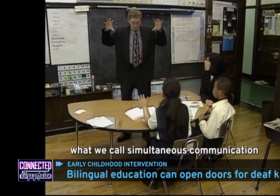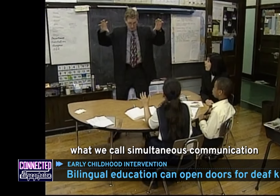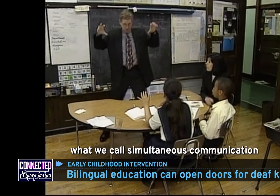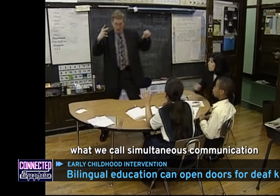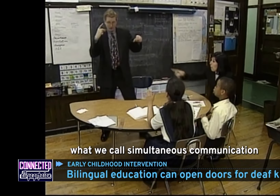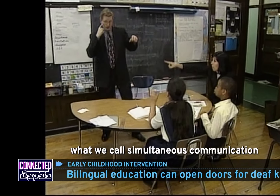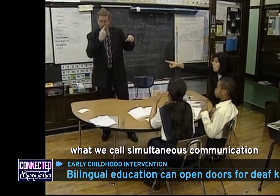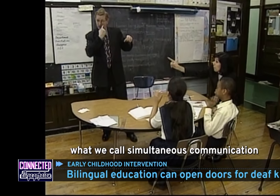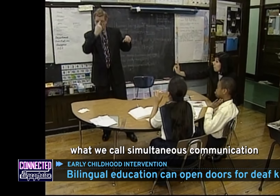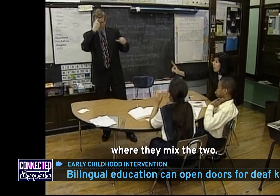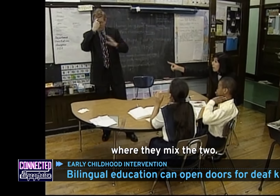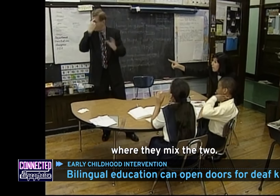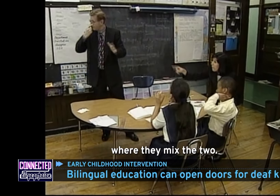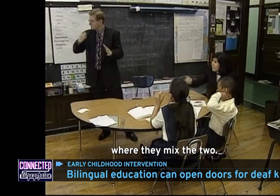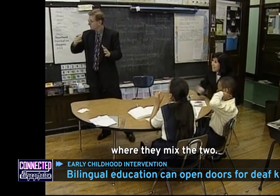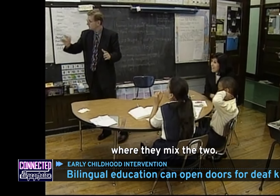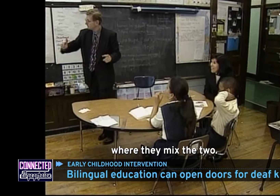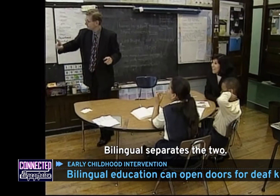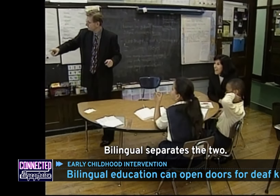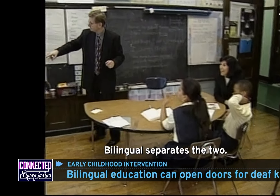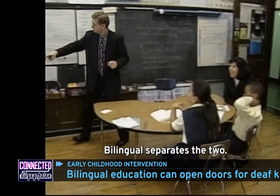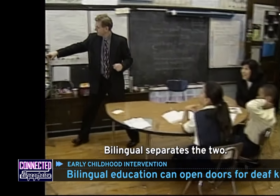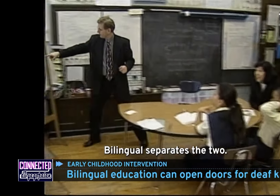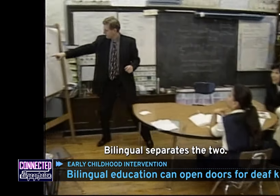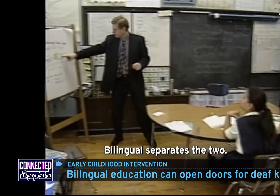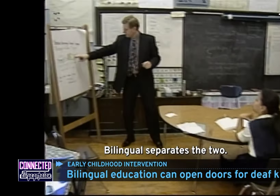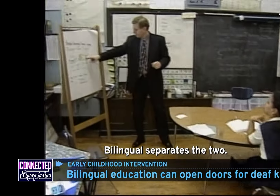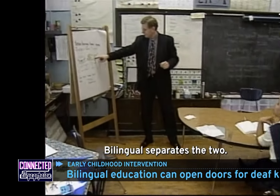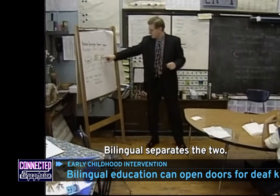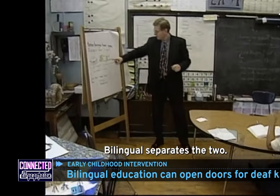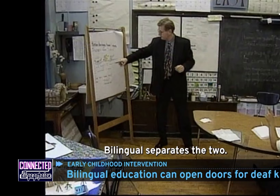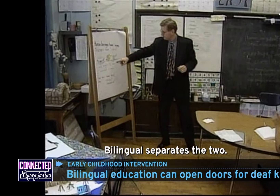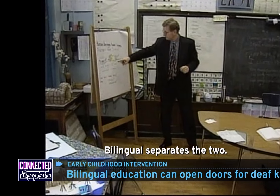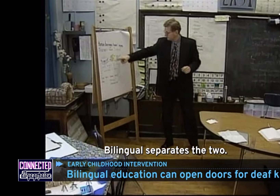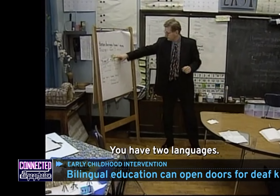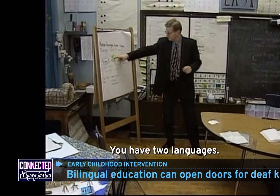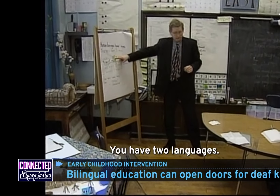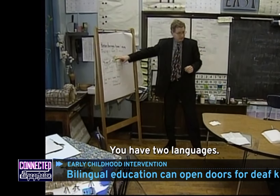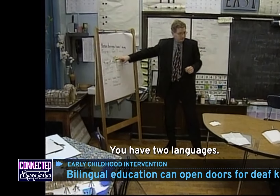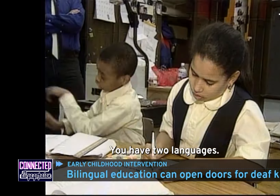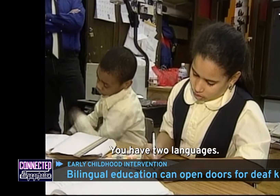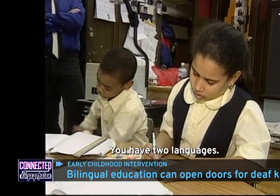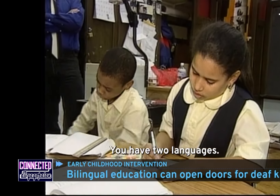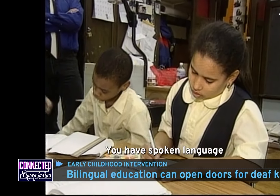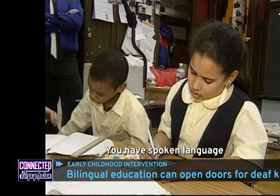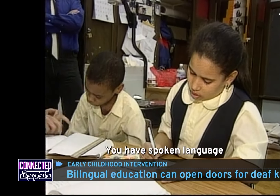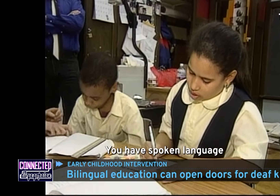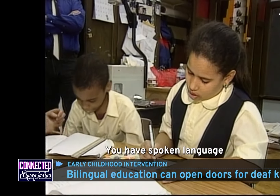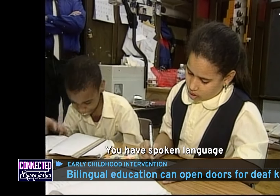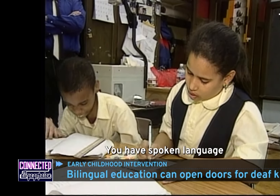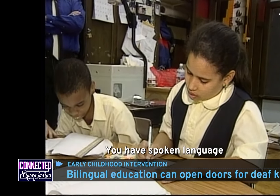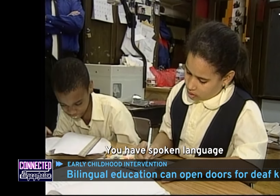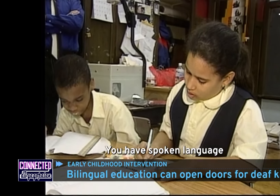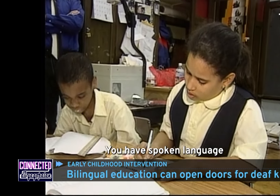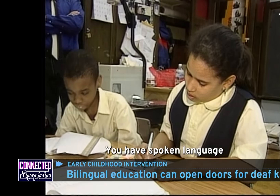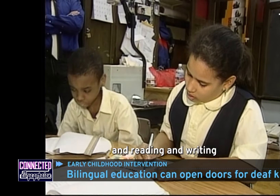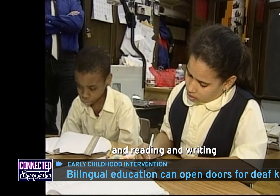simultaneous communication, where they mix the two. Bilingual separates the two. You have two languages. You have spoken language and reading